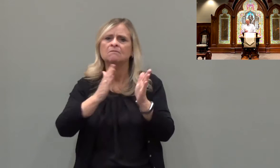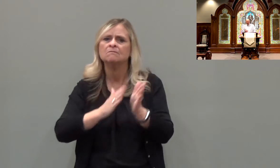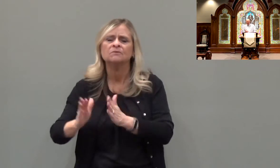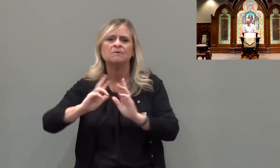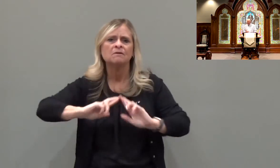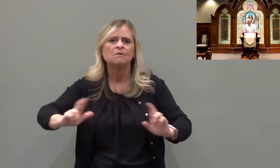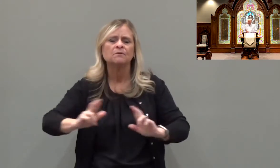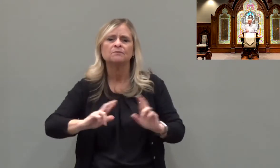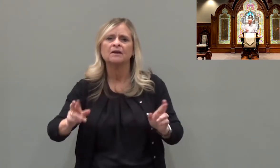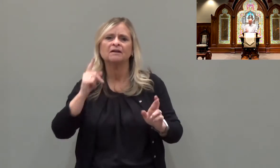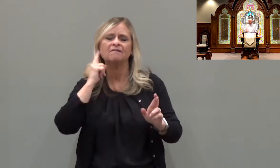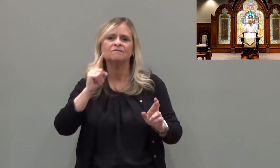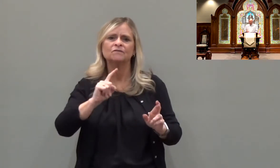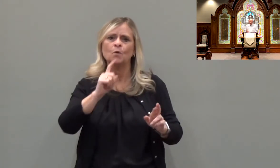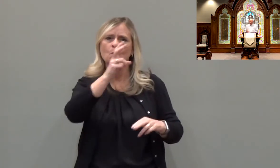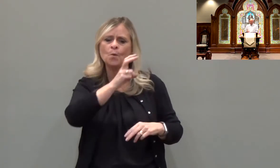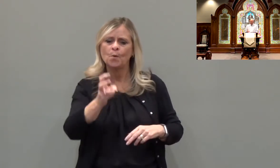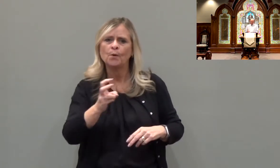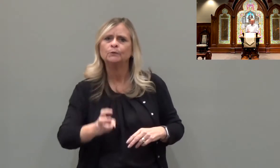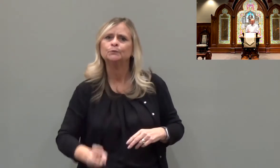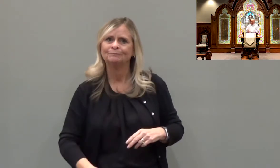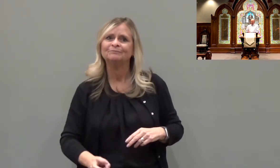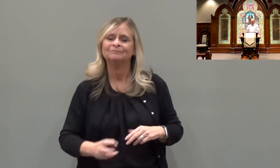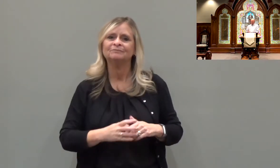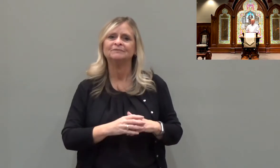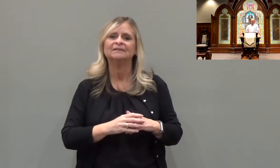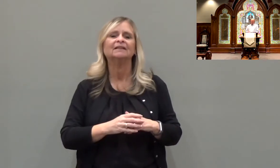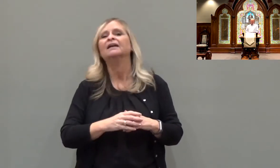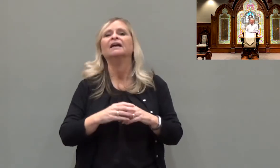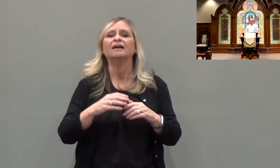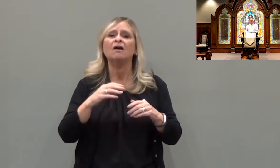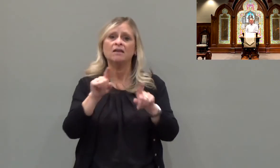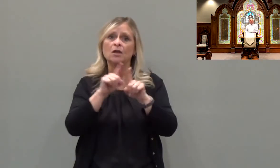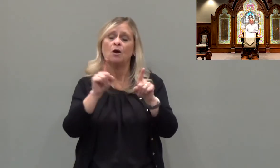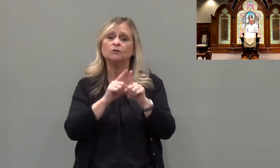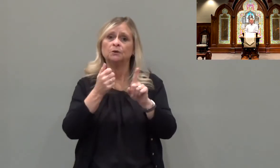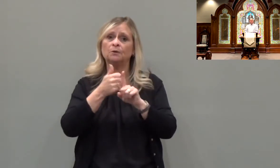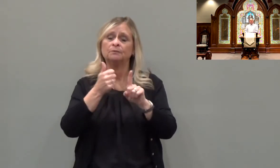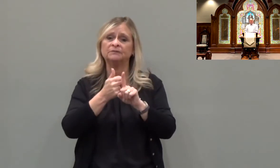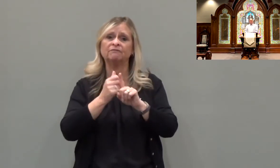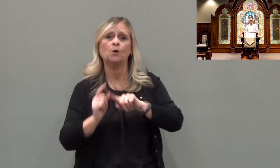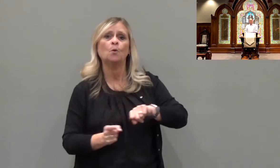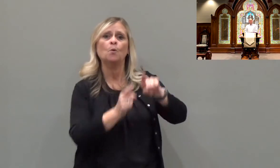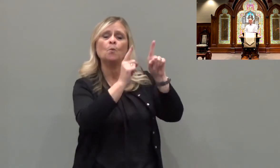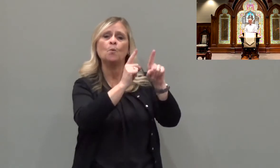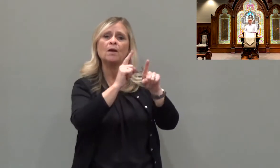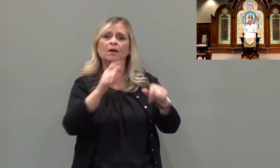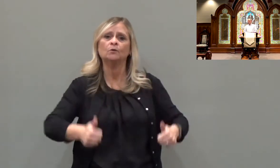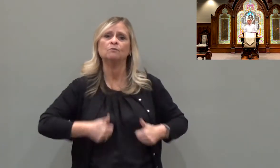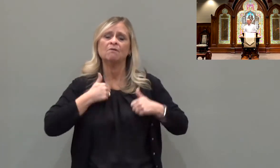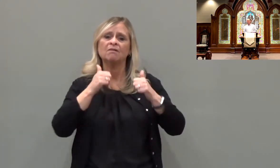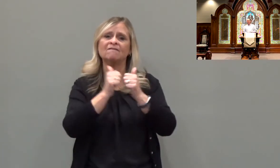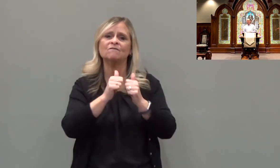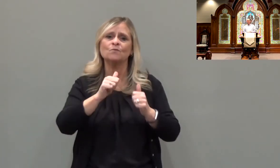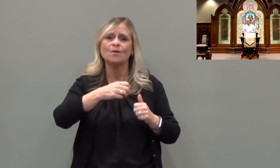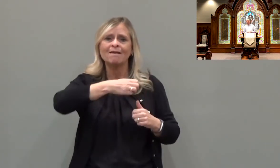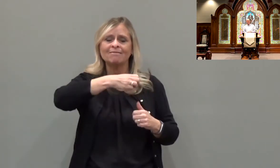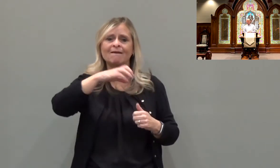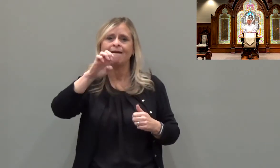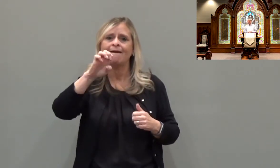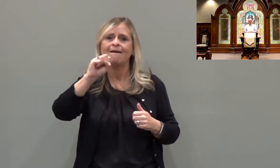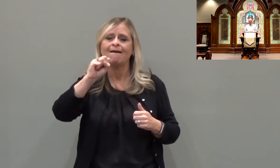that Amundsen went and apprenticed with Eskimos. What better way to learn how to live in